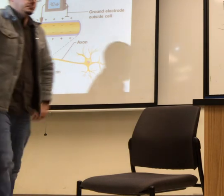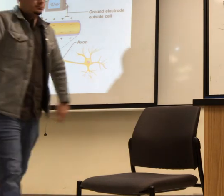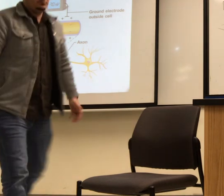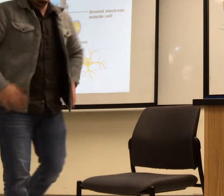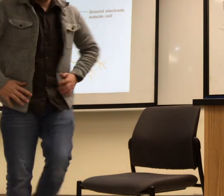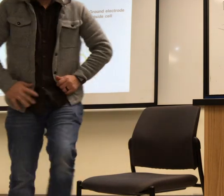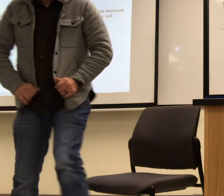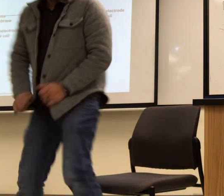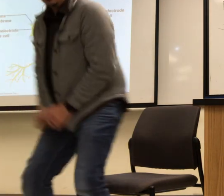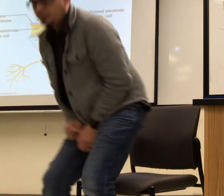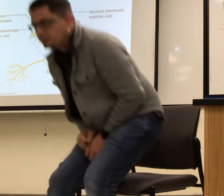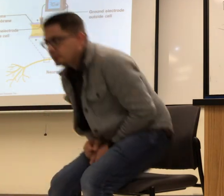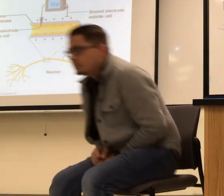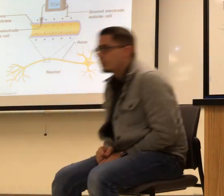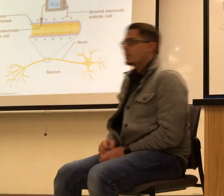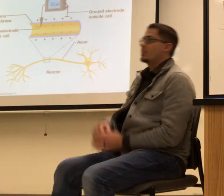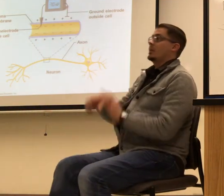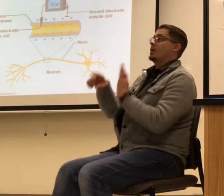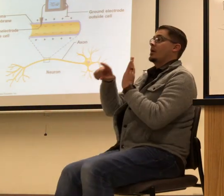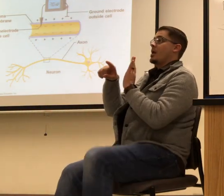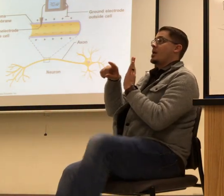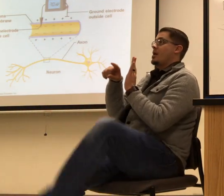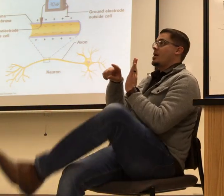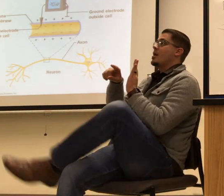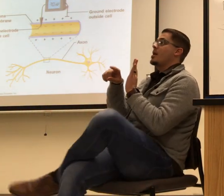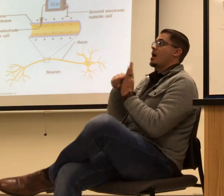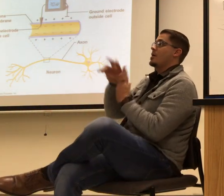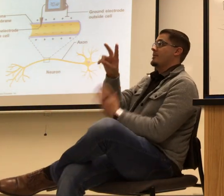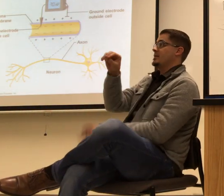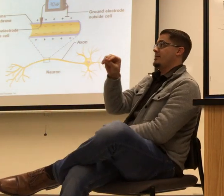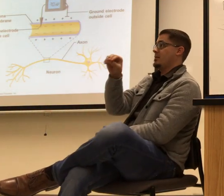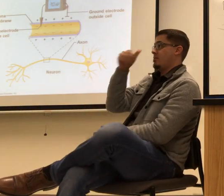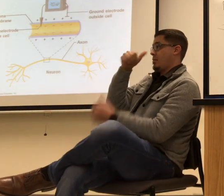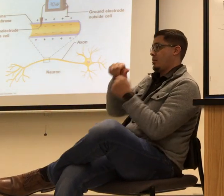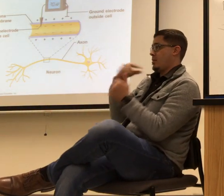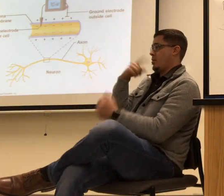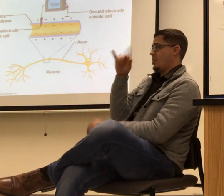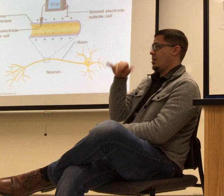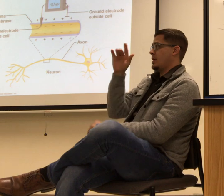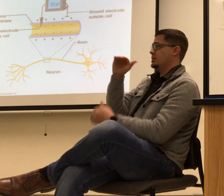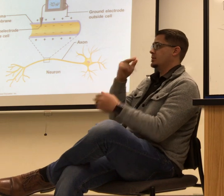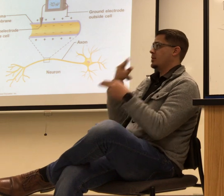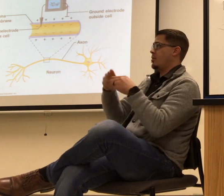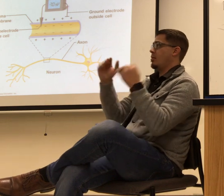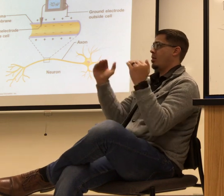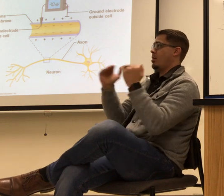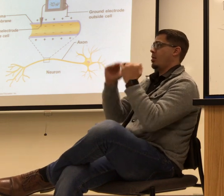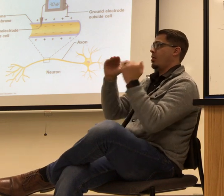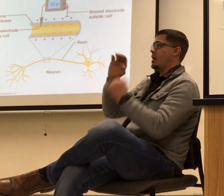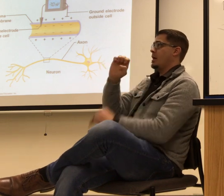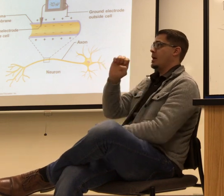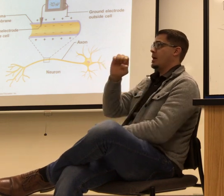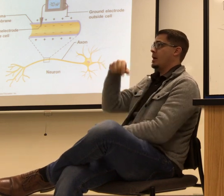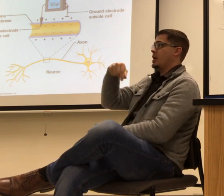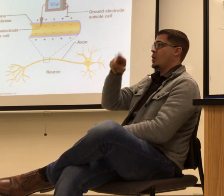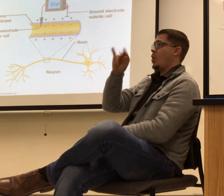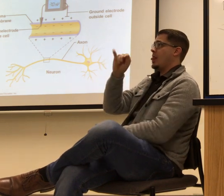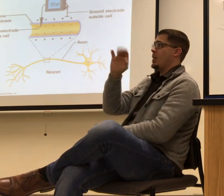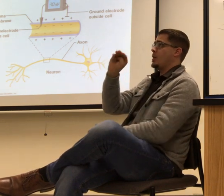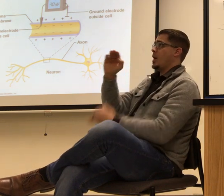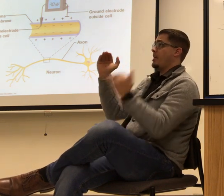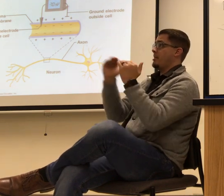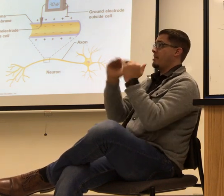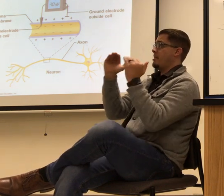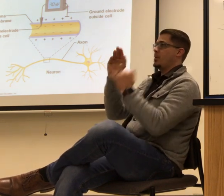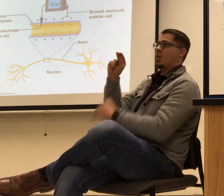It's negative 70. Remember what I said before? Do you call this equilibrium? Yes or no? The